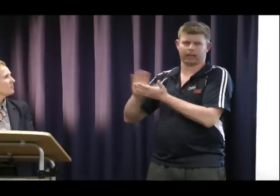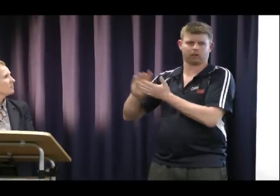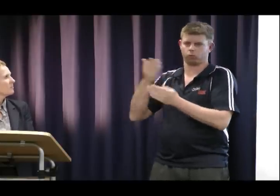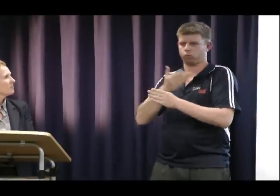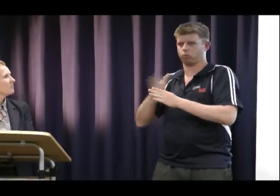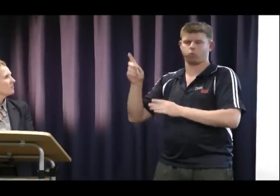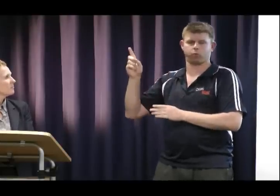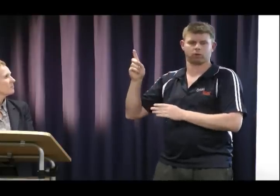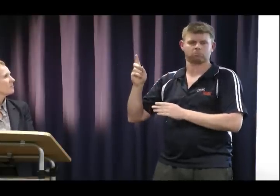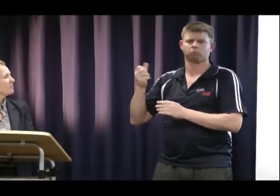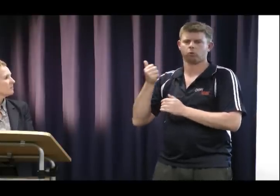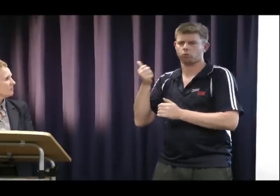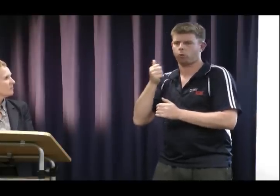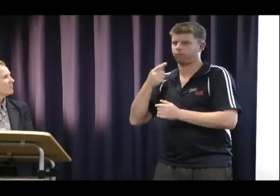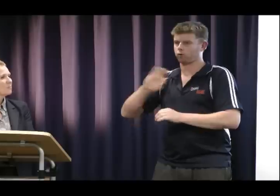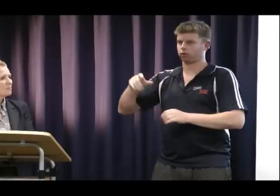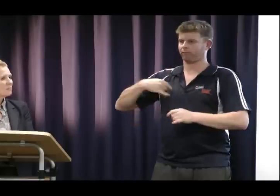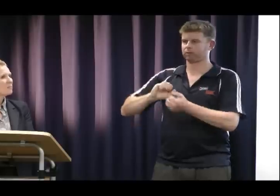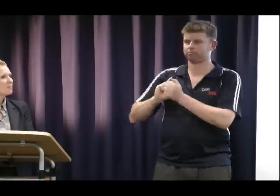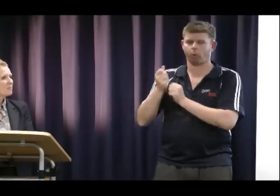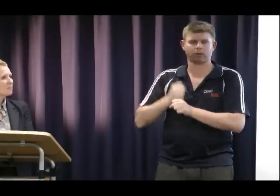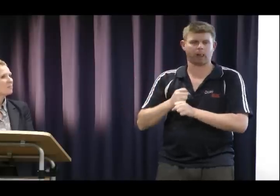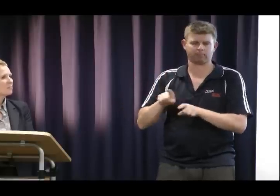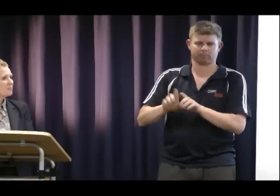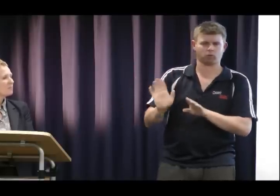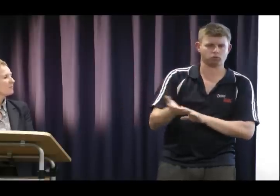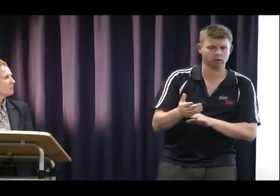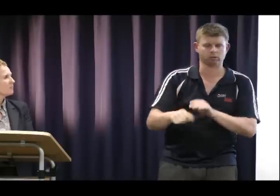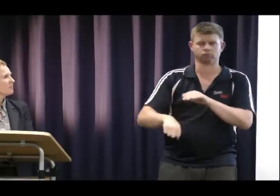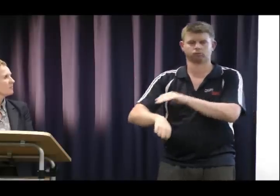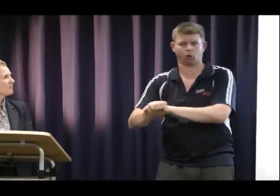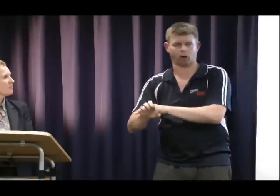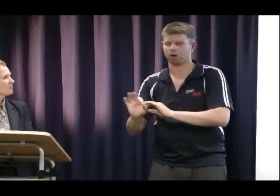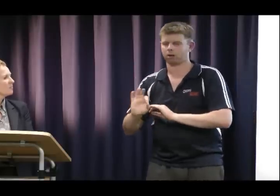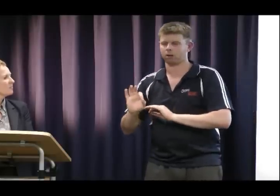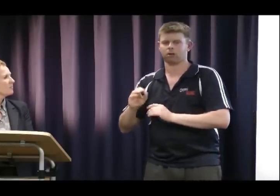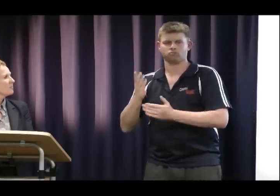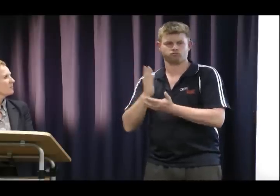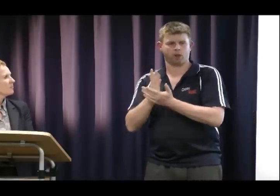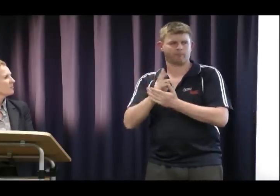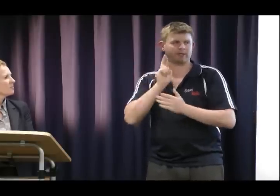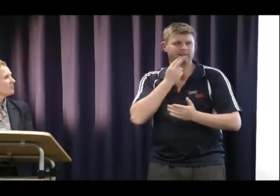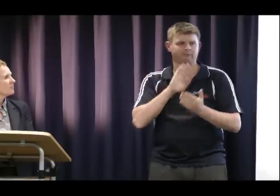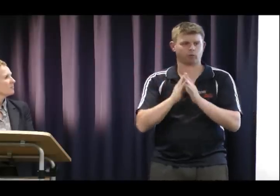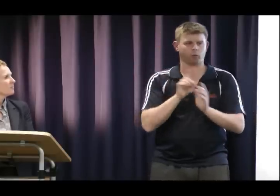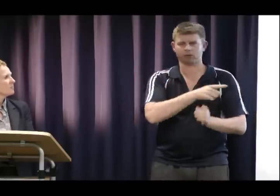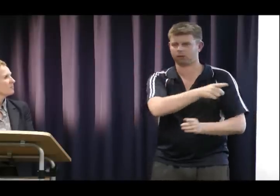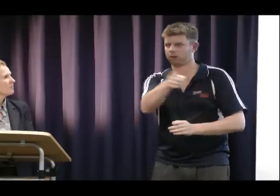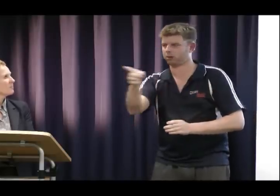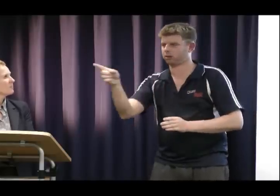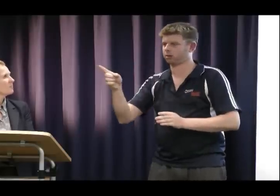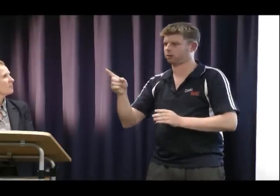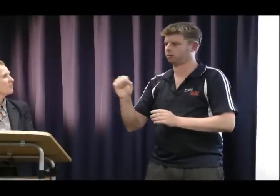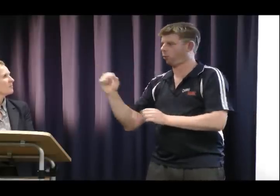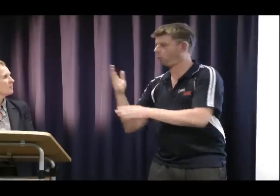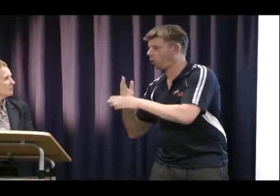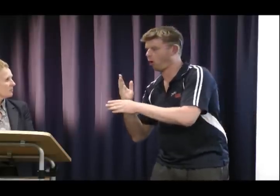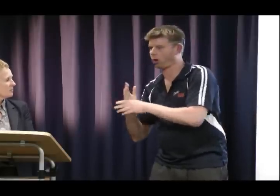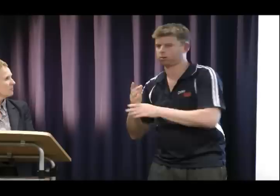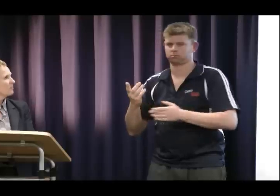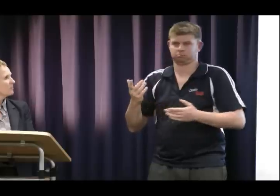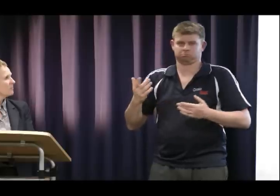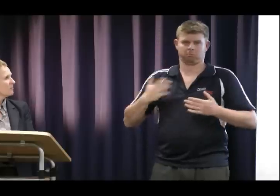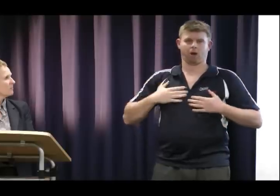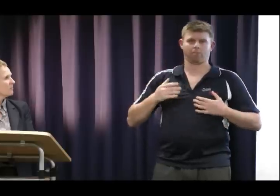modern. There's showers and toilets, it's very modern and new. It's not just a sports club for cricket and soccer, it's really a deaf